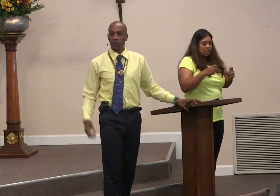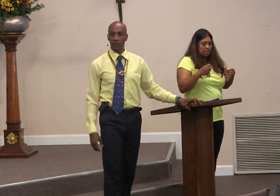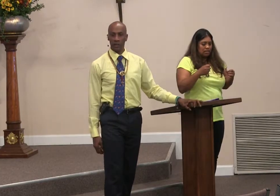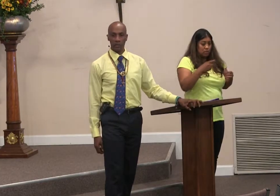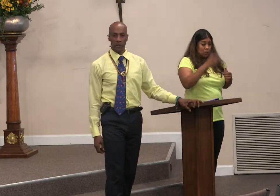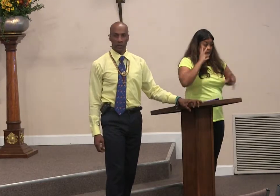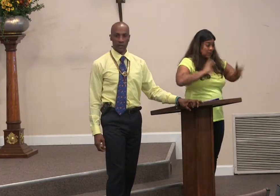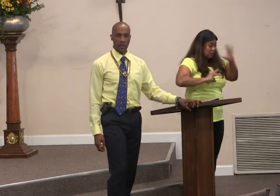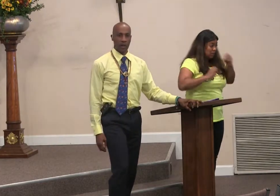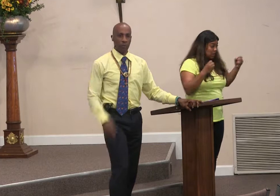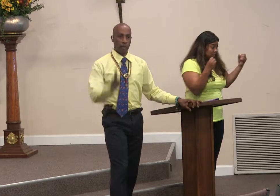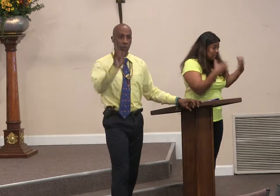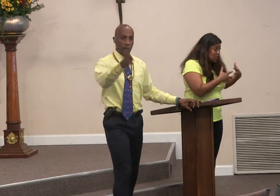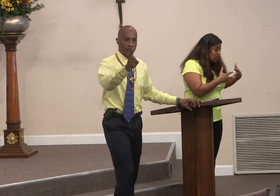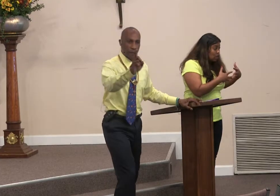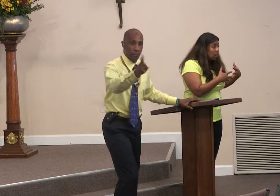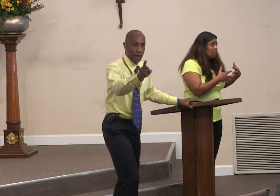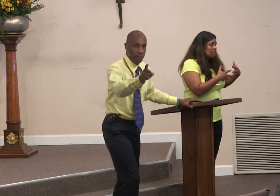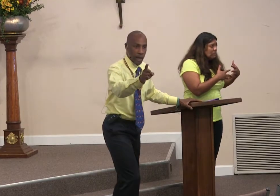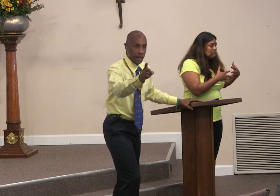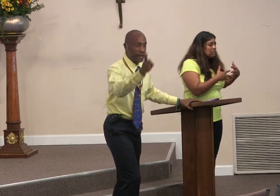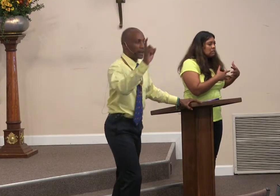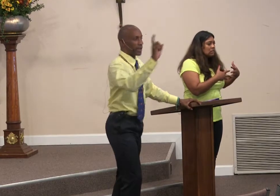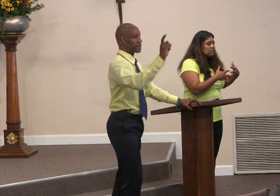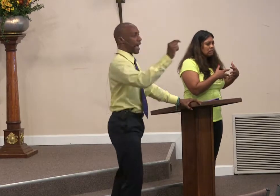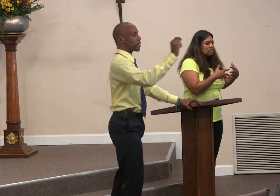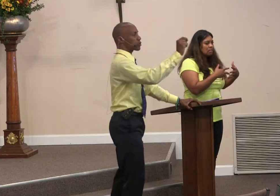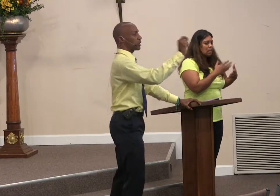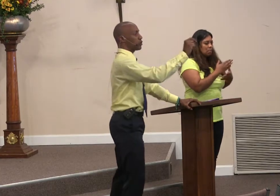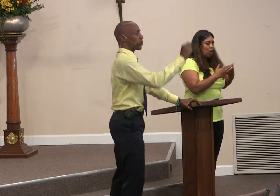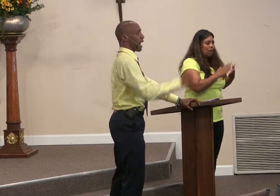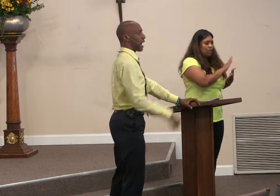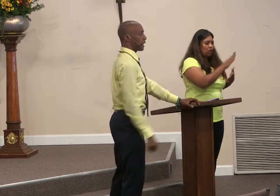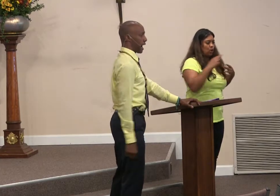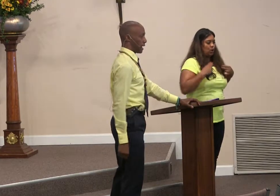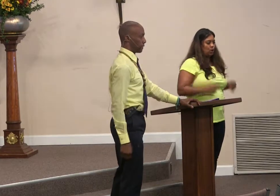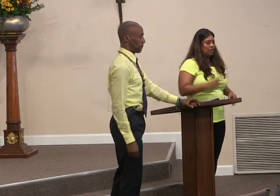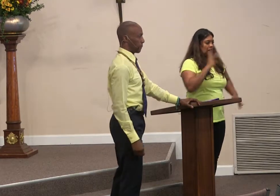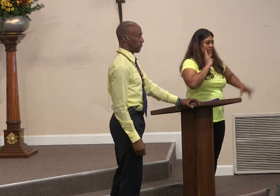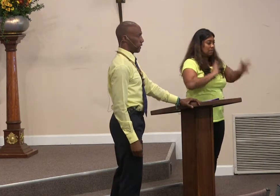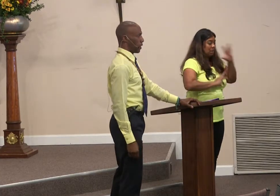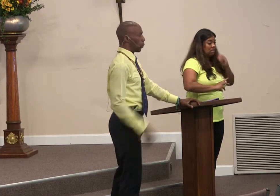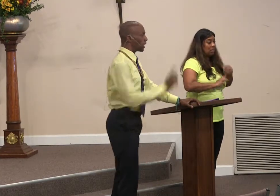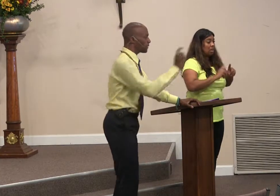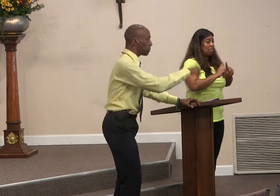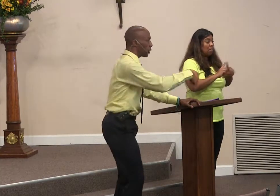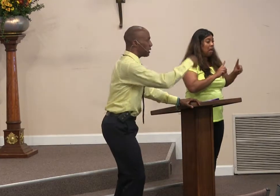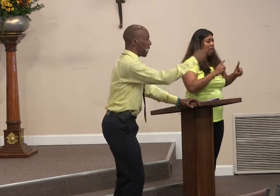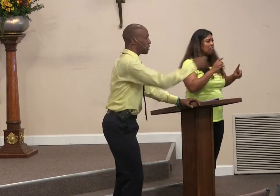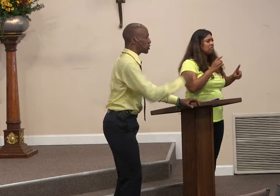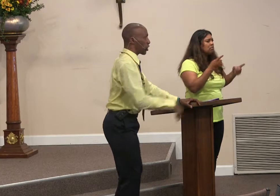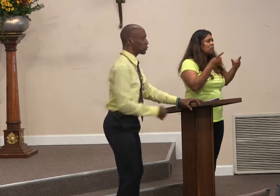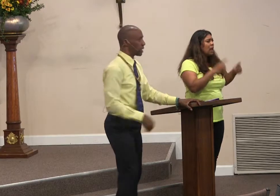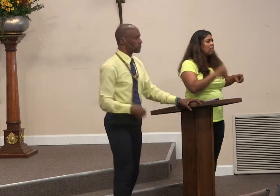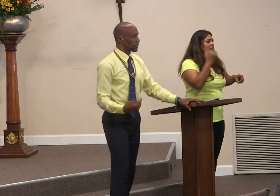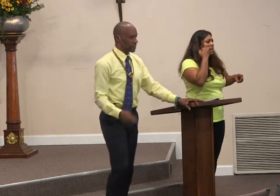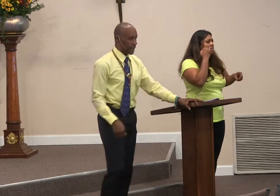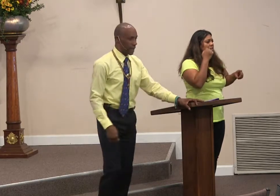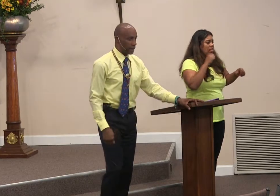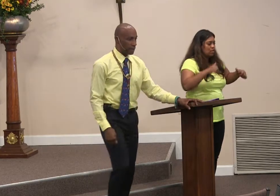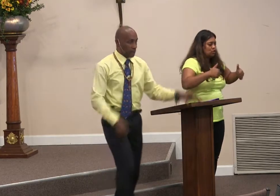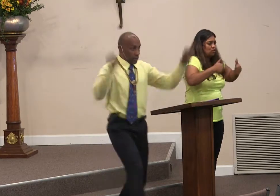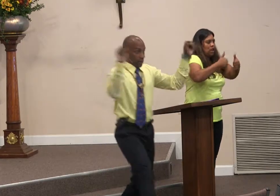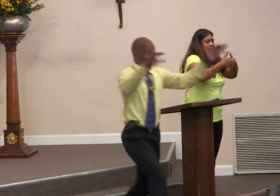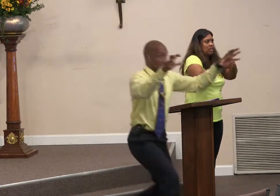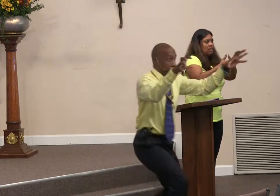of this human experience. But what if the boogeyman is actually your ally? What if the boogeyman shows up to